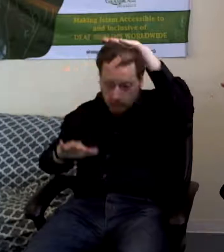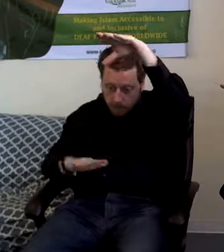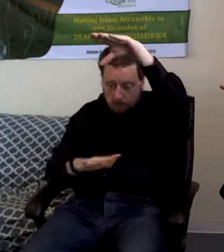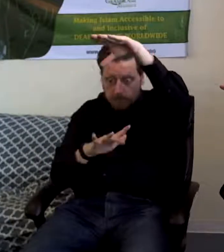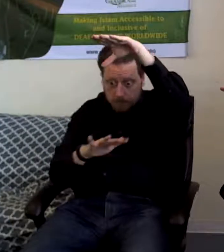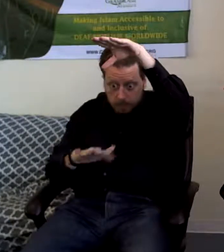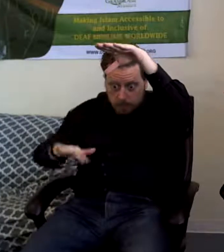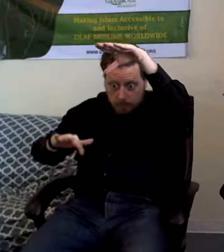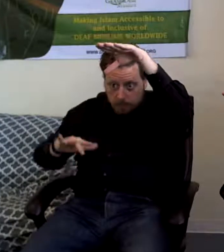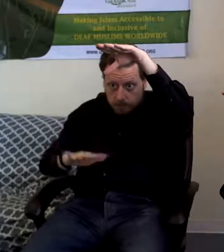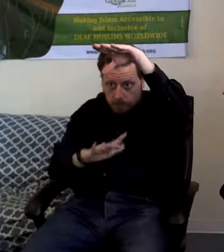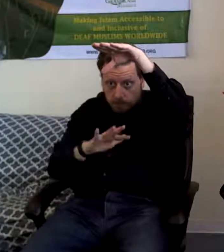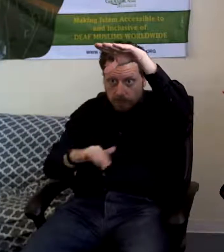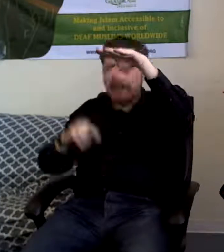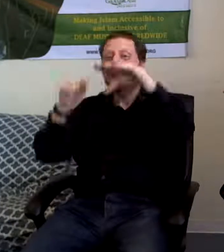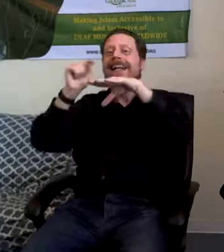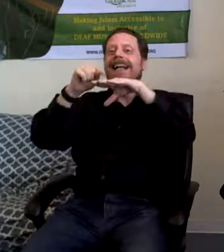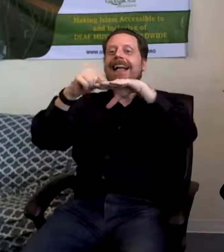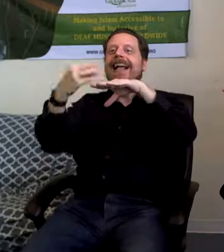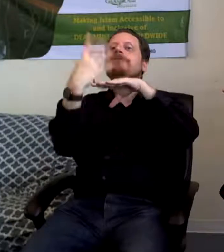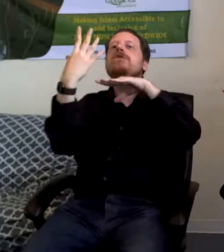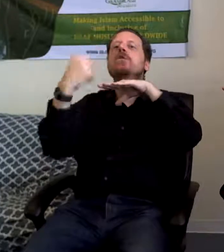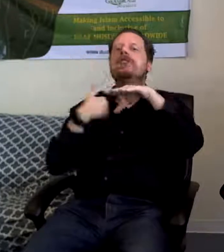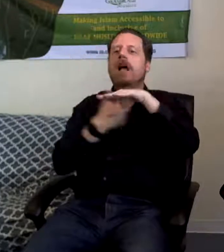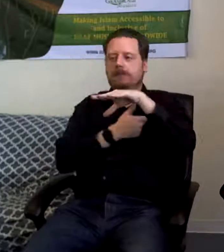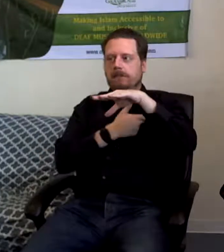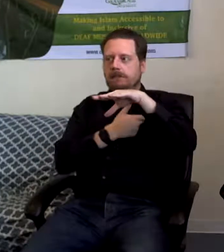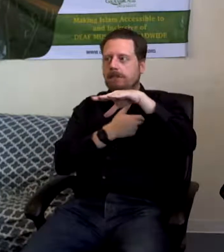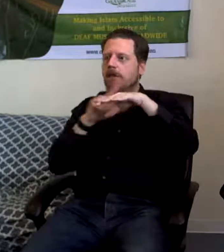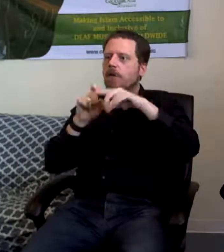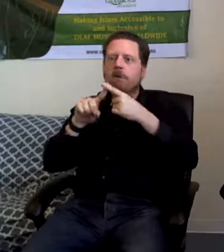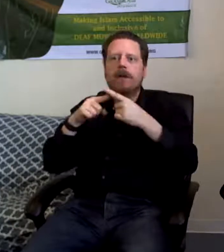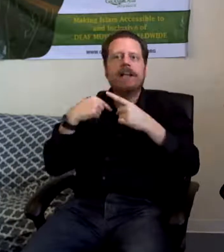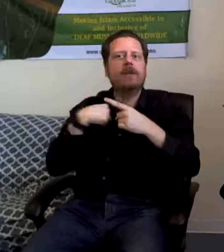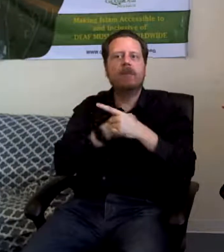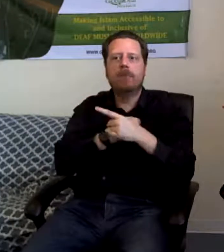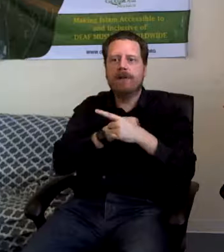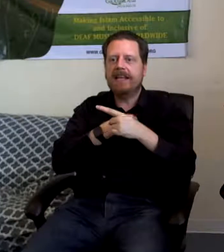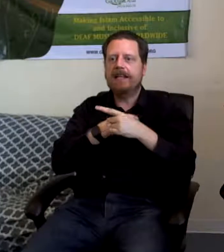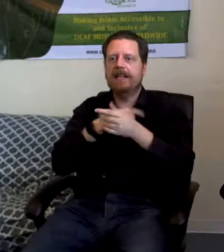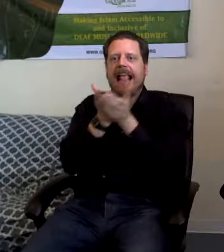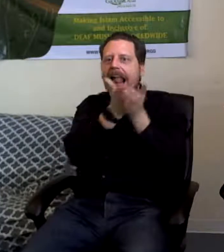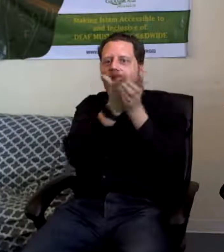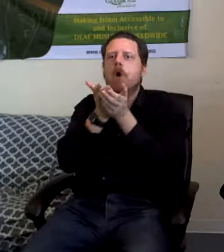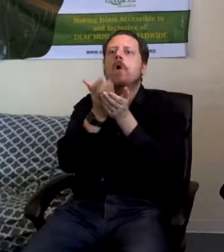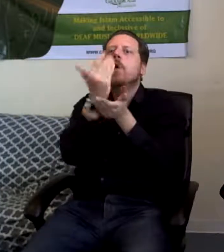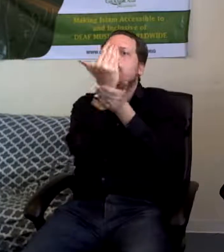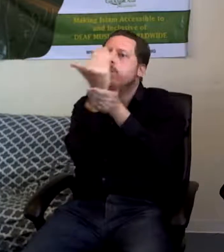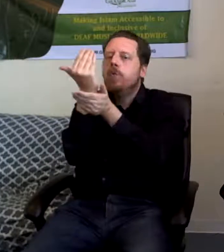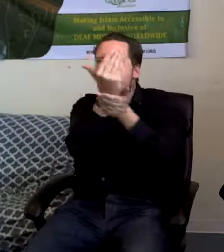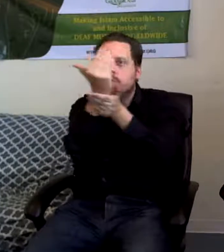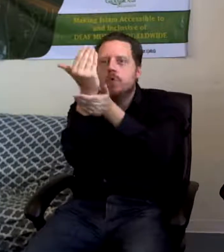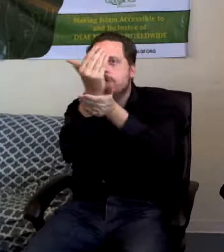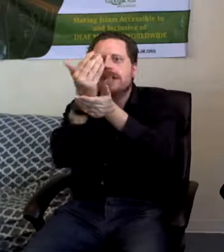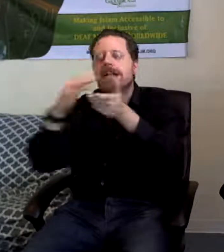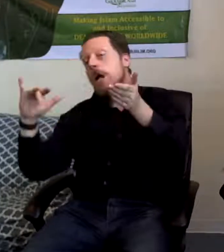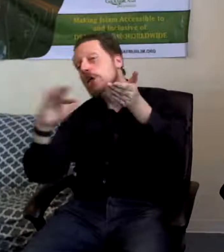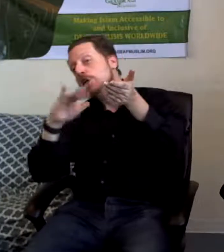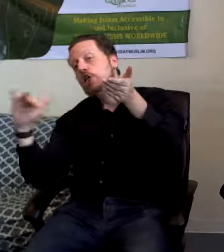That these are waves that influence us when we sail in the sea.